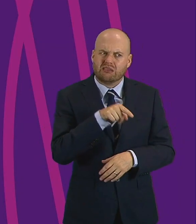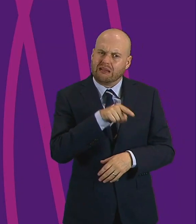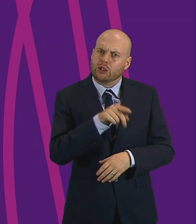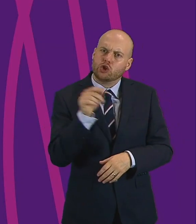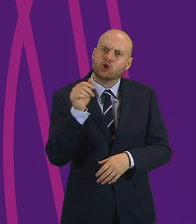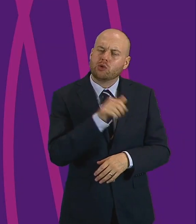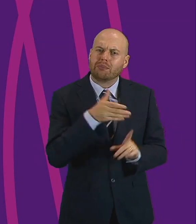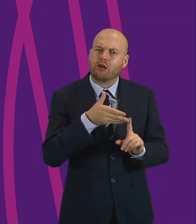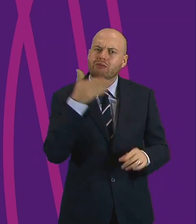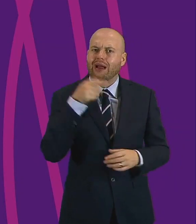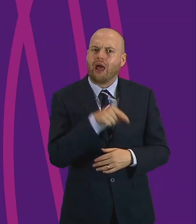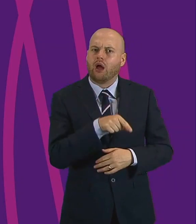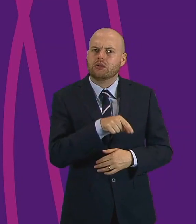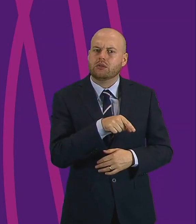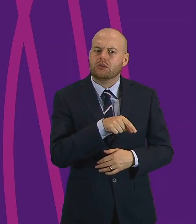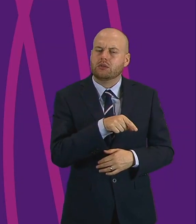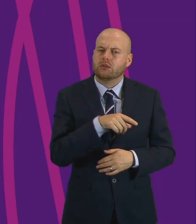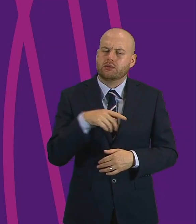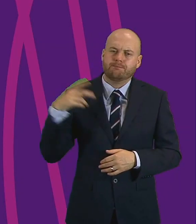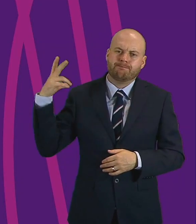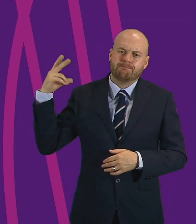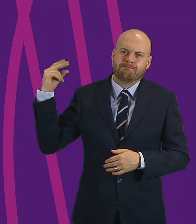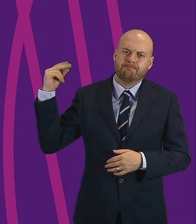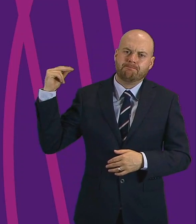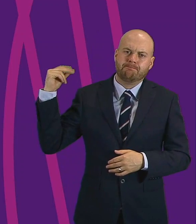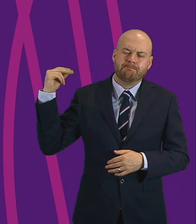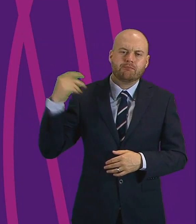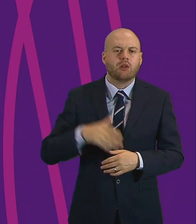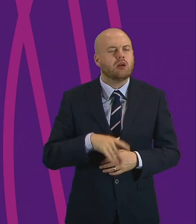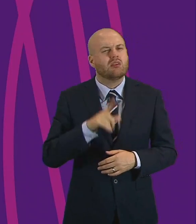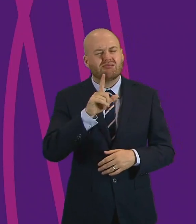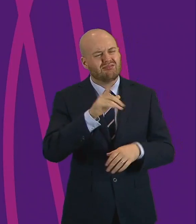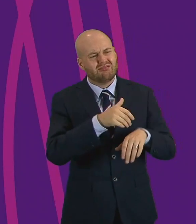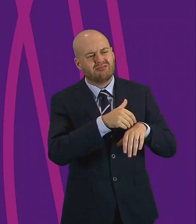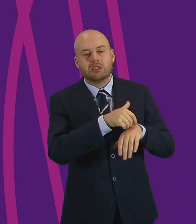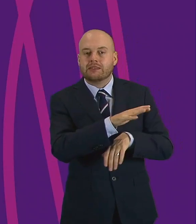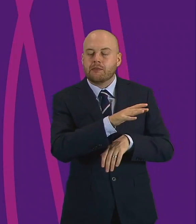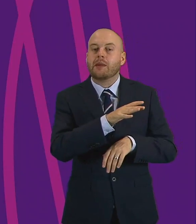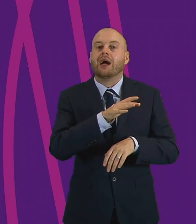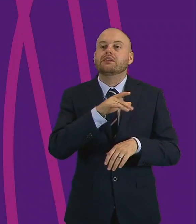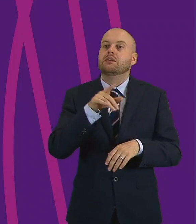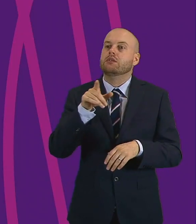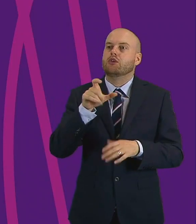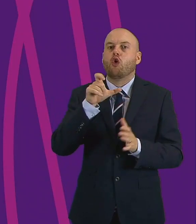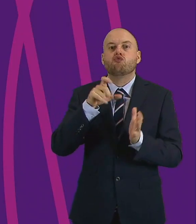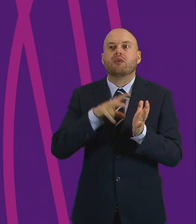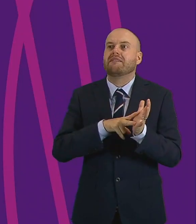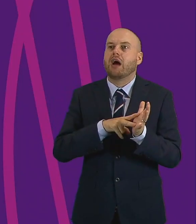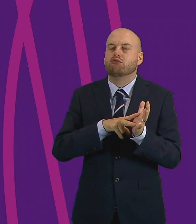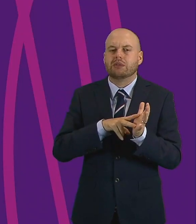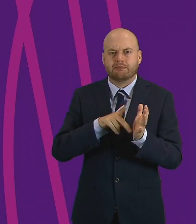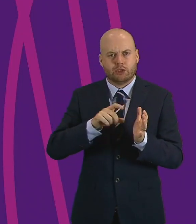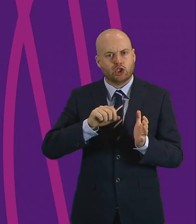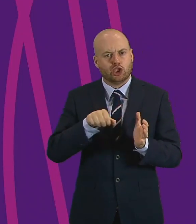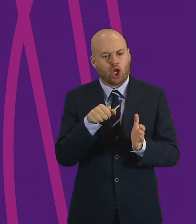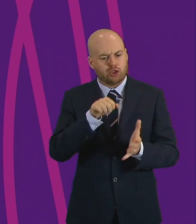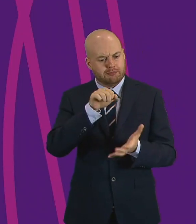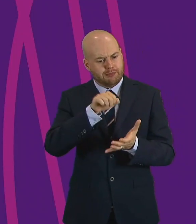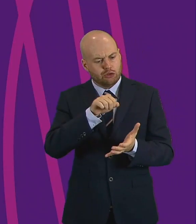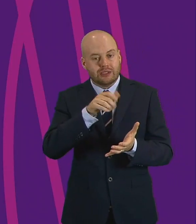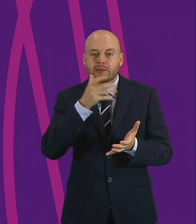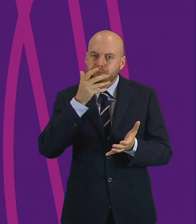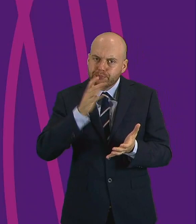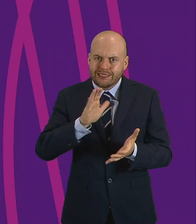recognised. Because despite the economic ravages of the virus, Scotland's budget this year is mostly insulated in